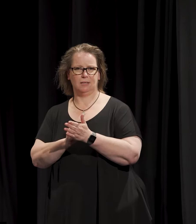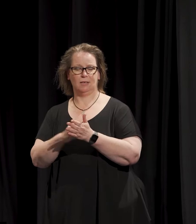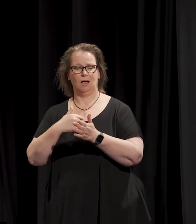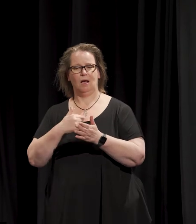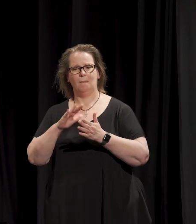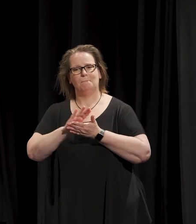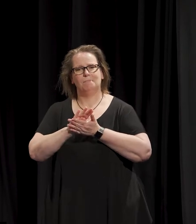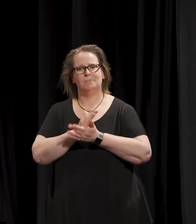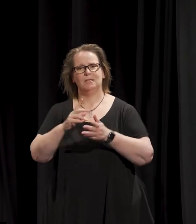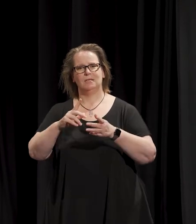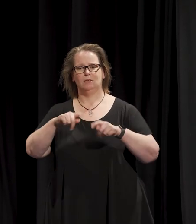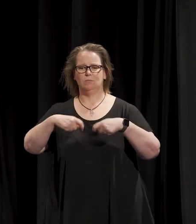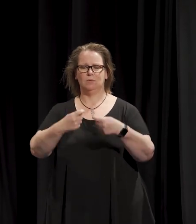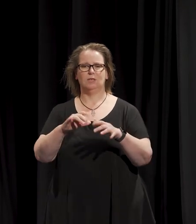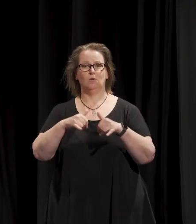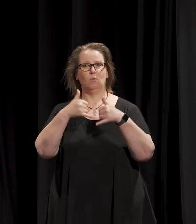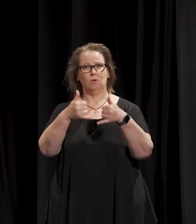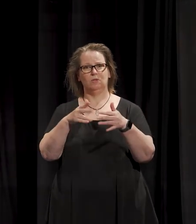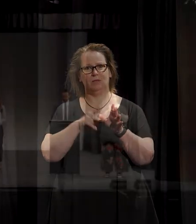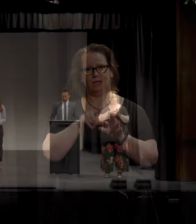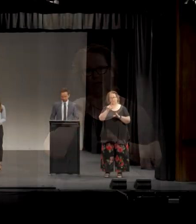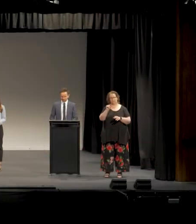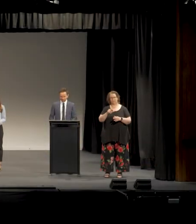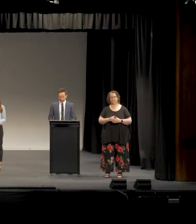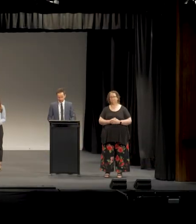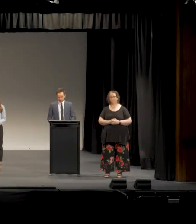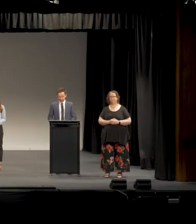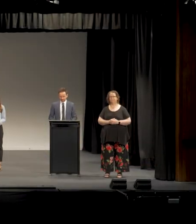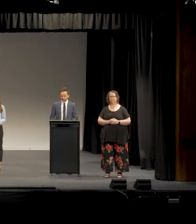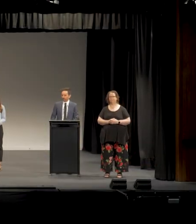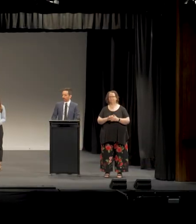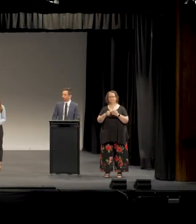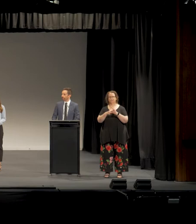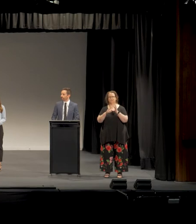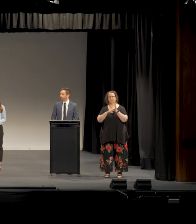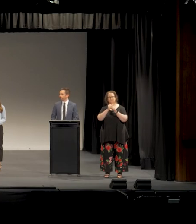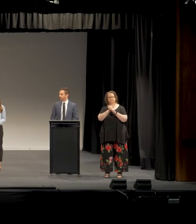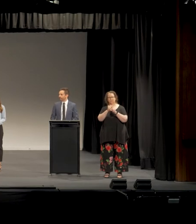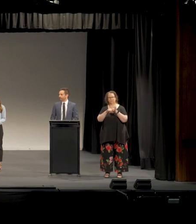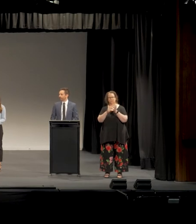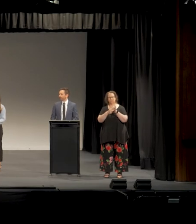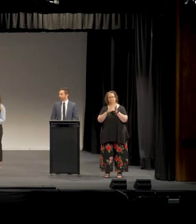present Academic Effort Awards to students in Year 11. Tang Tran.